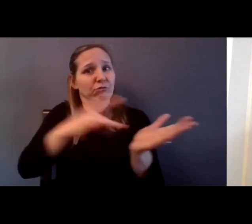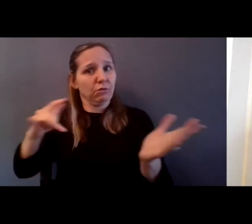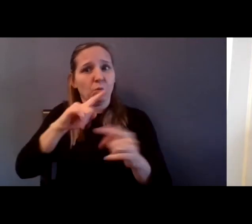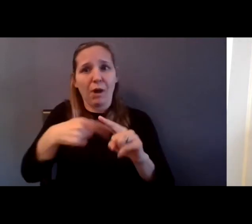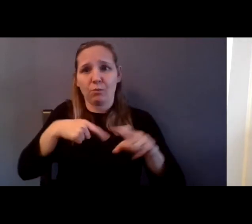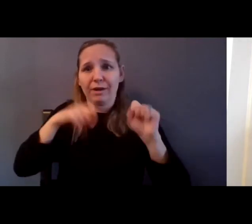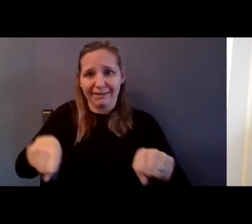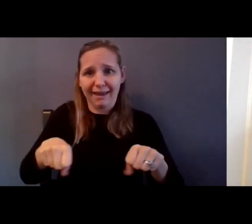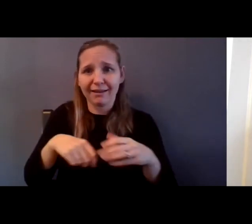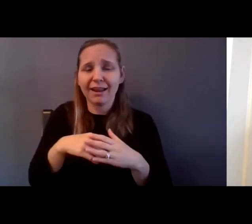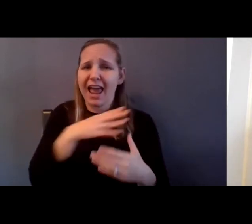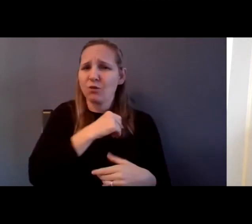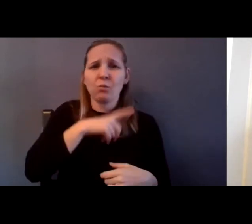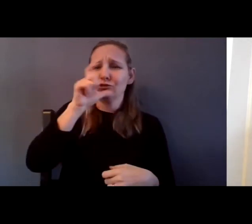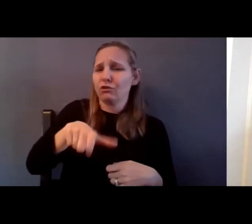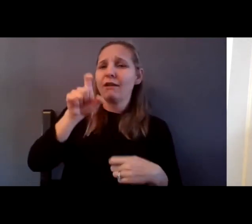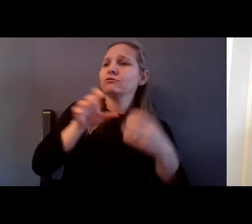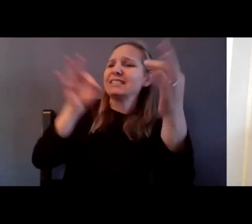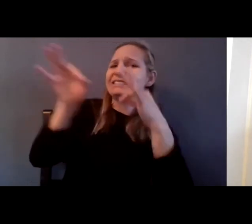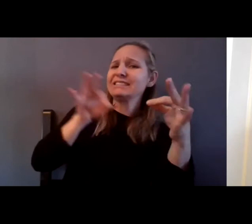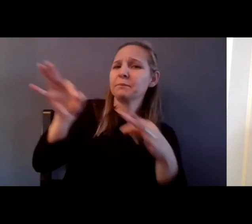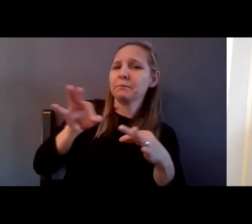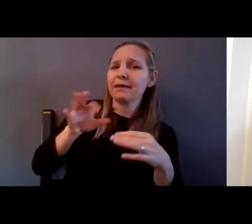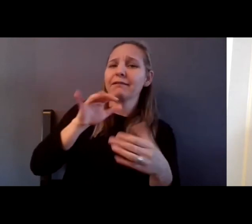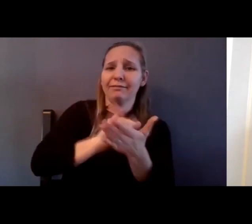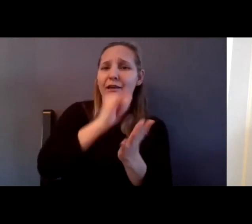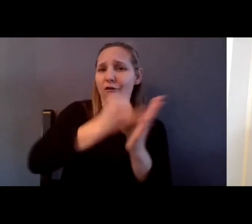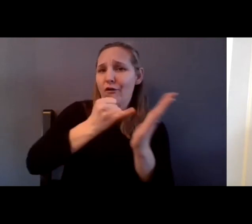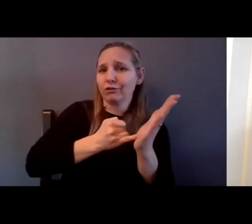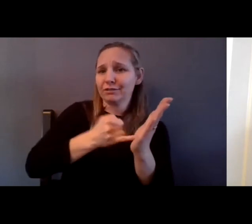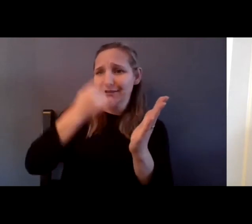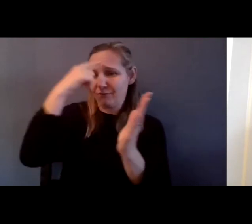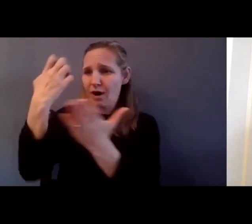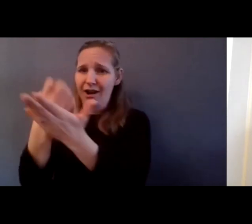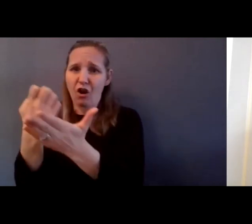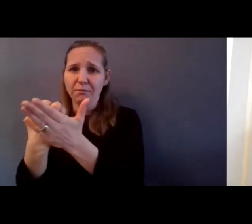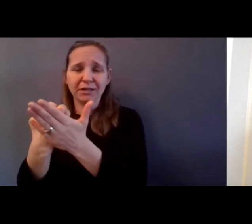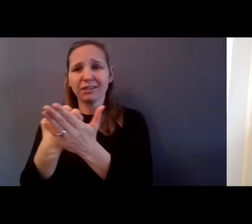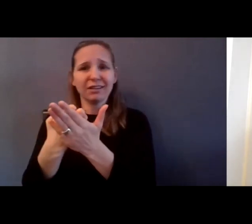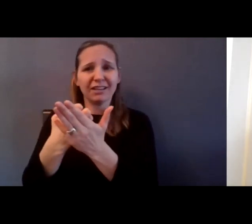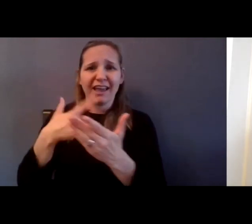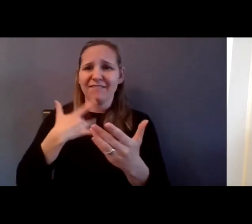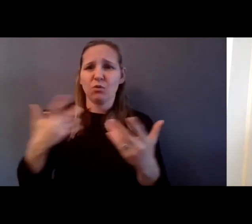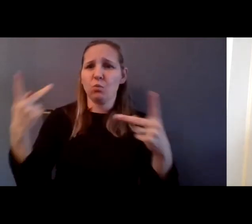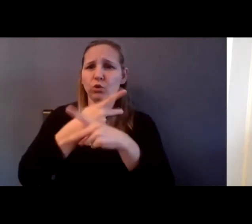be instrumentalizing the arts towards economic growth that risks further displacement and class